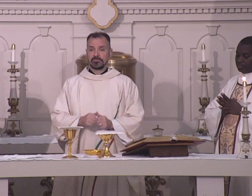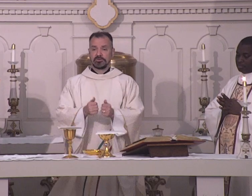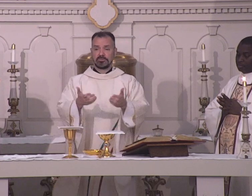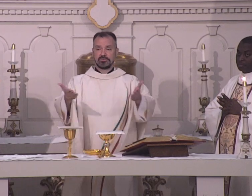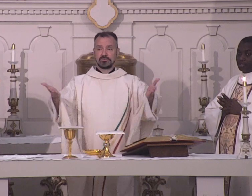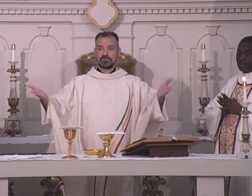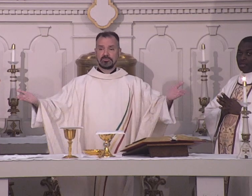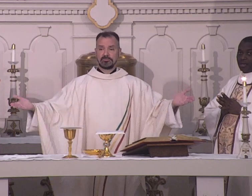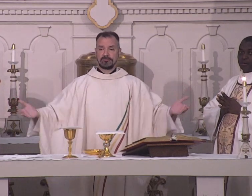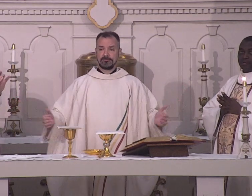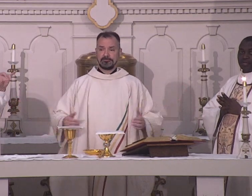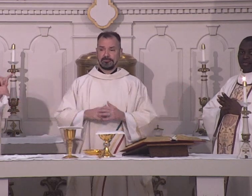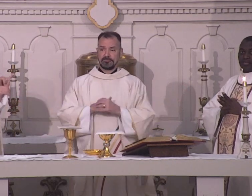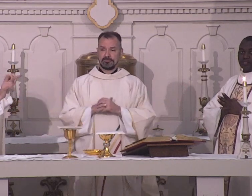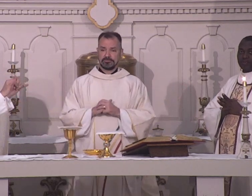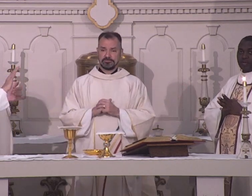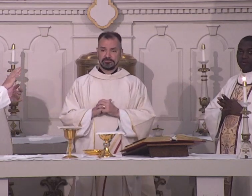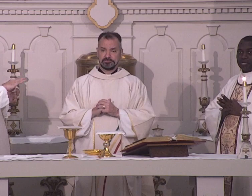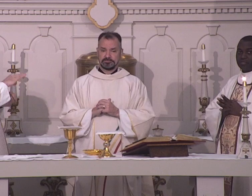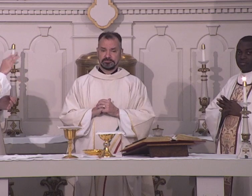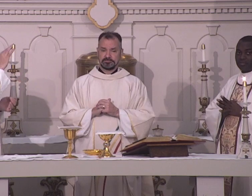The Lord be with you.